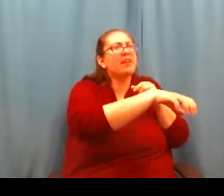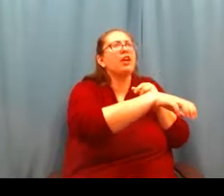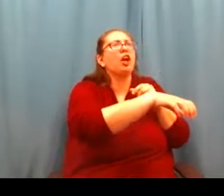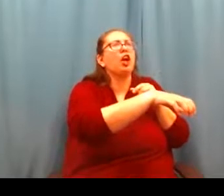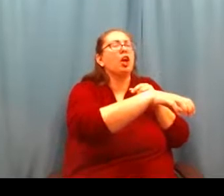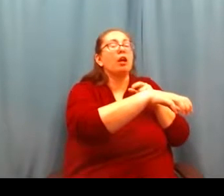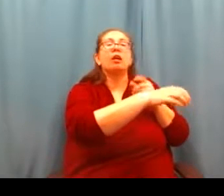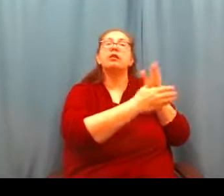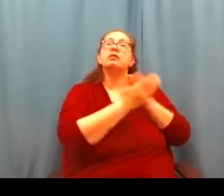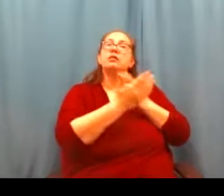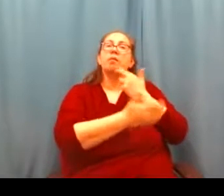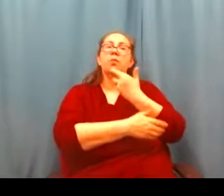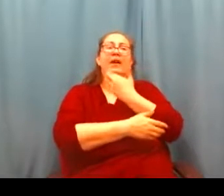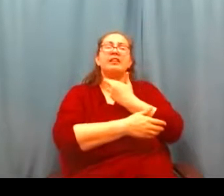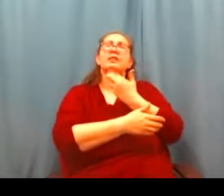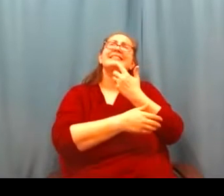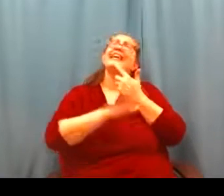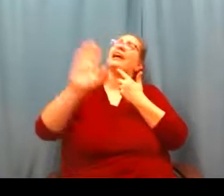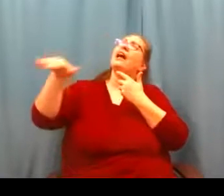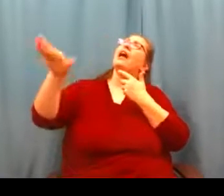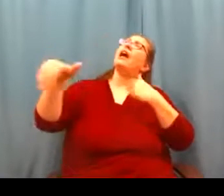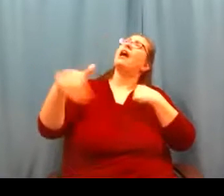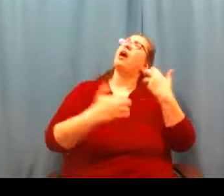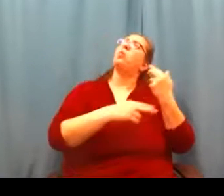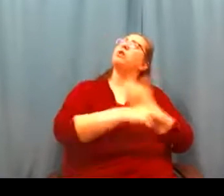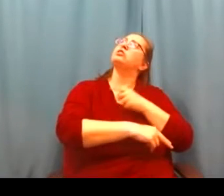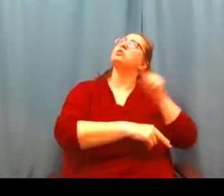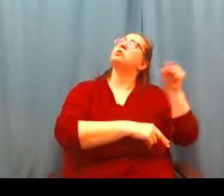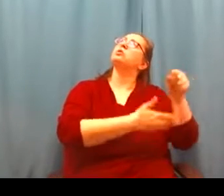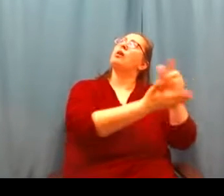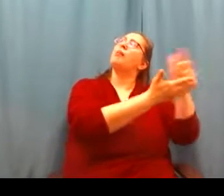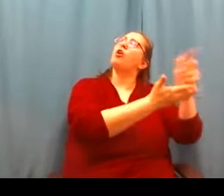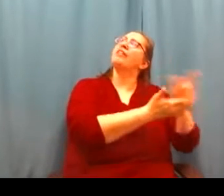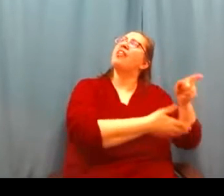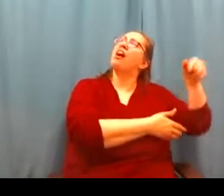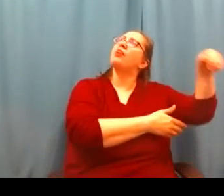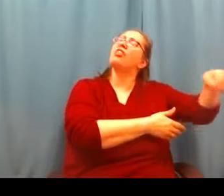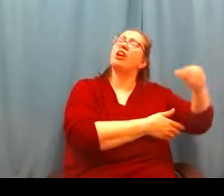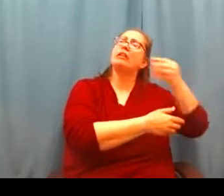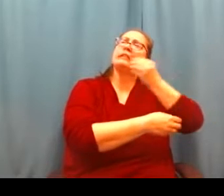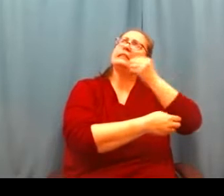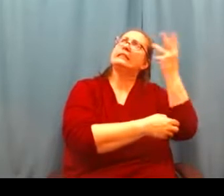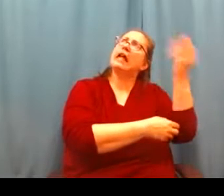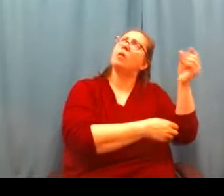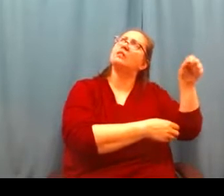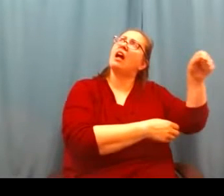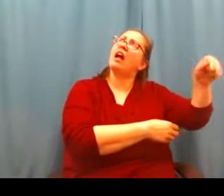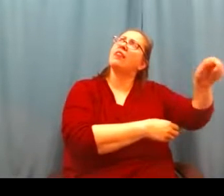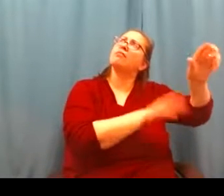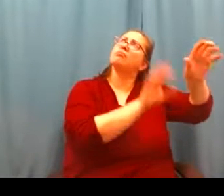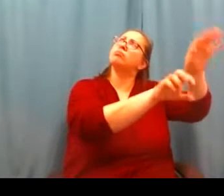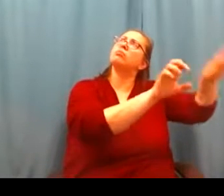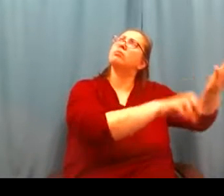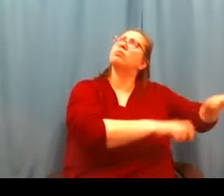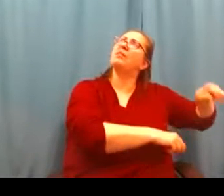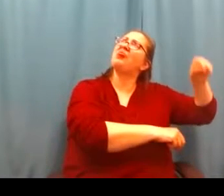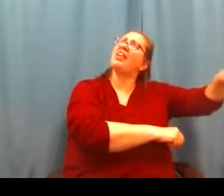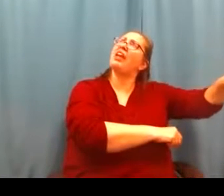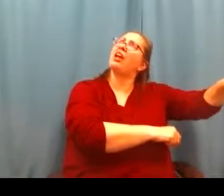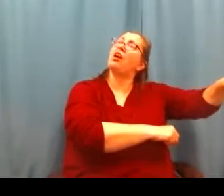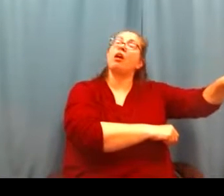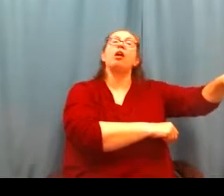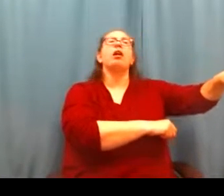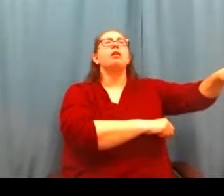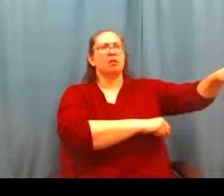the restaurants are proposing to use part of that parking lot for some outdoor dining space. And what we've asked aldermen